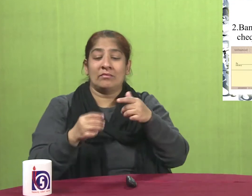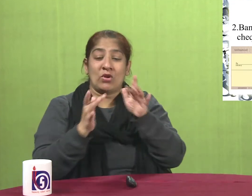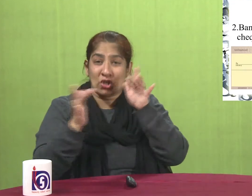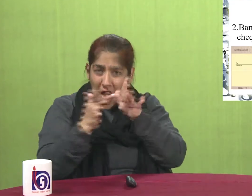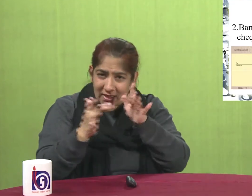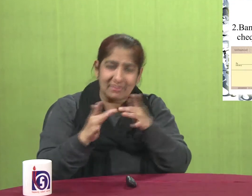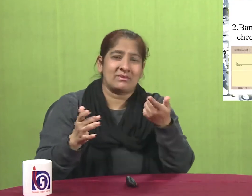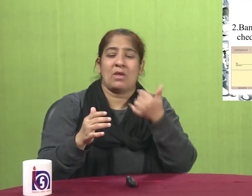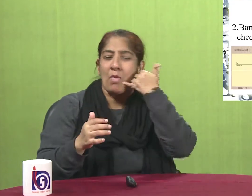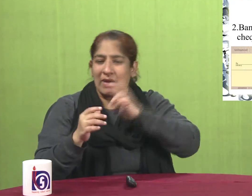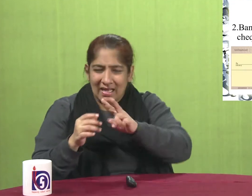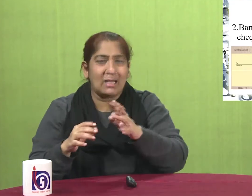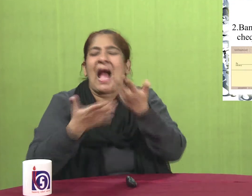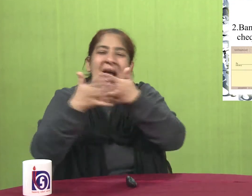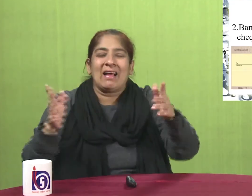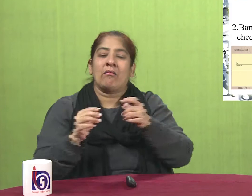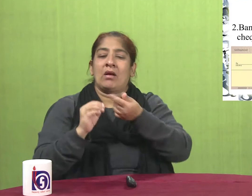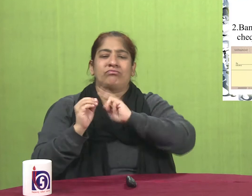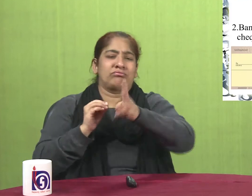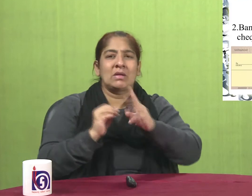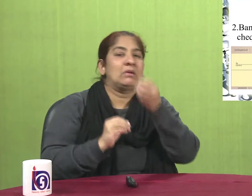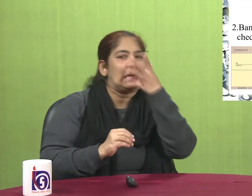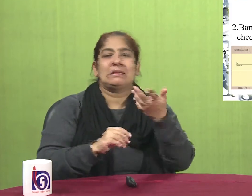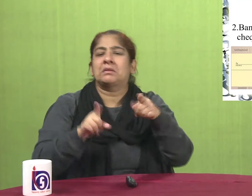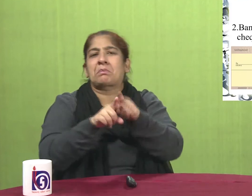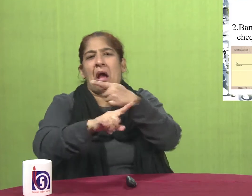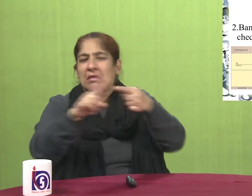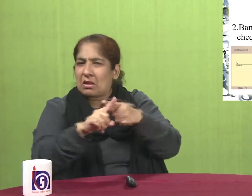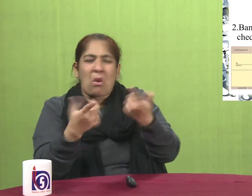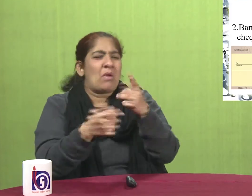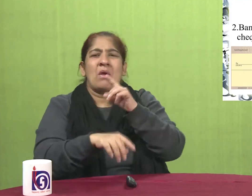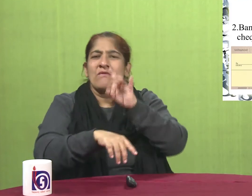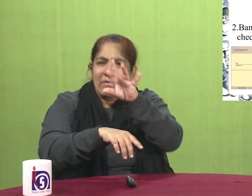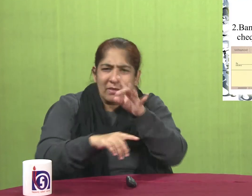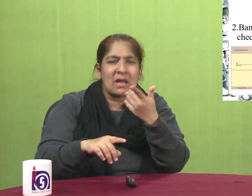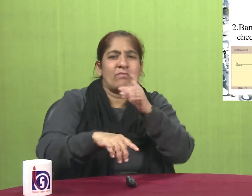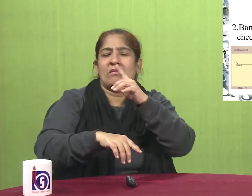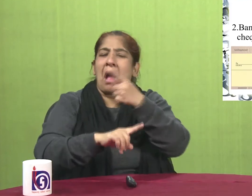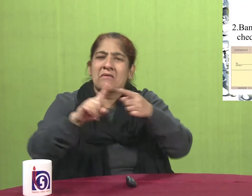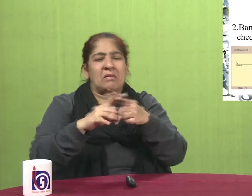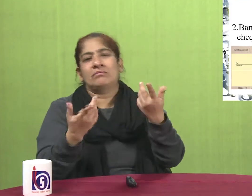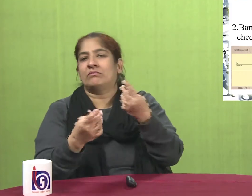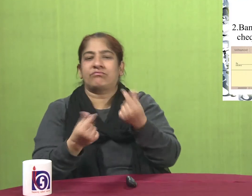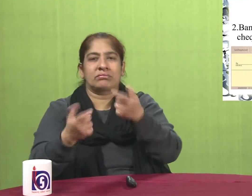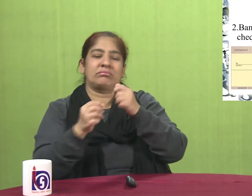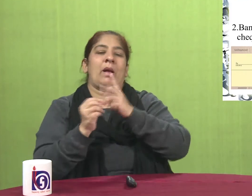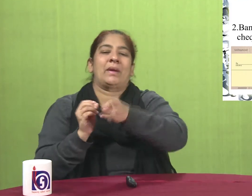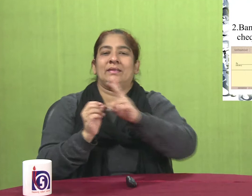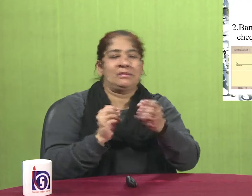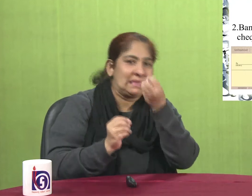This is, you can transfer money by online, by banking and all this, and it can be transferred as